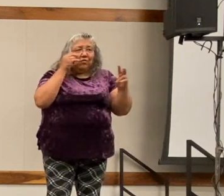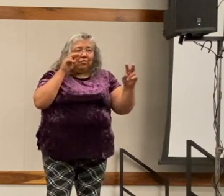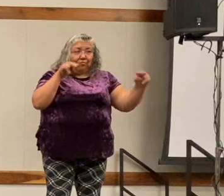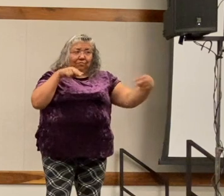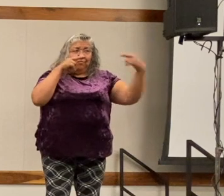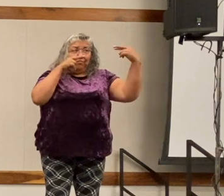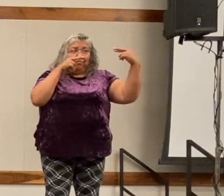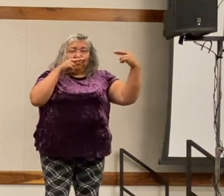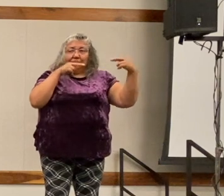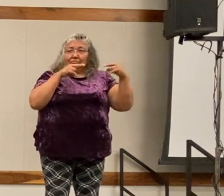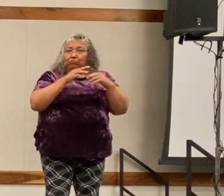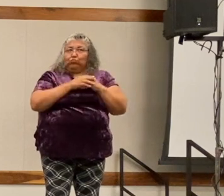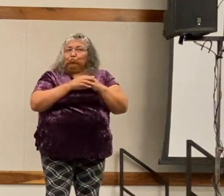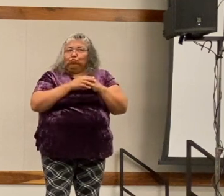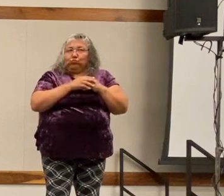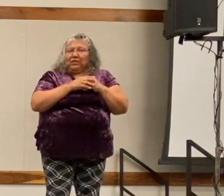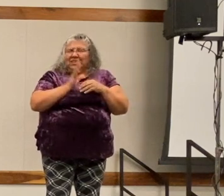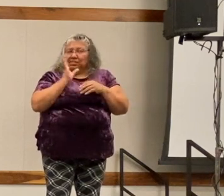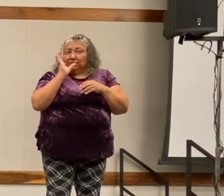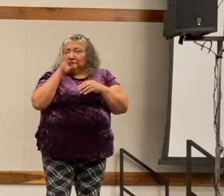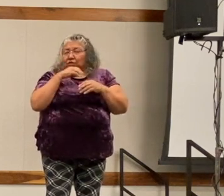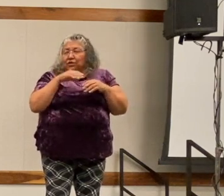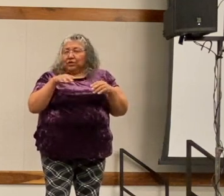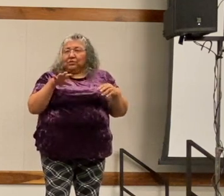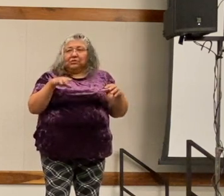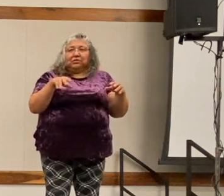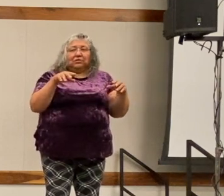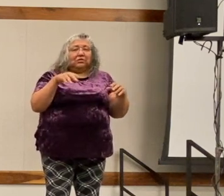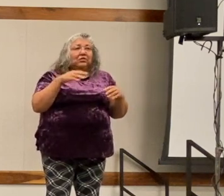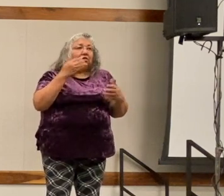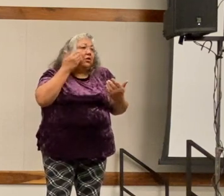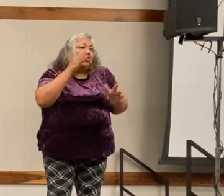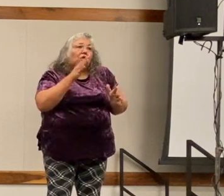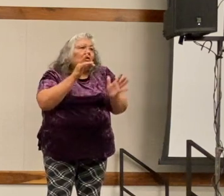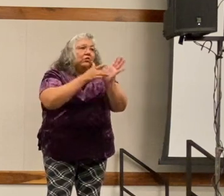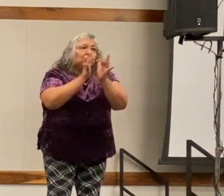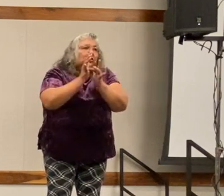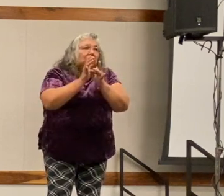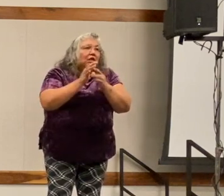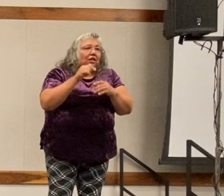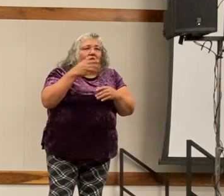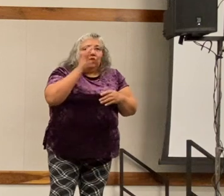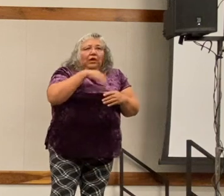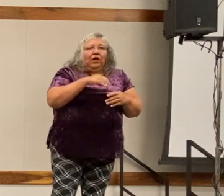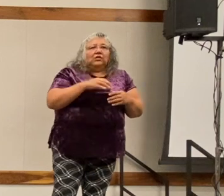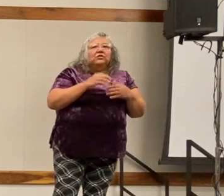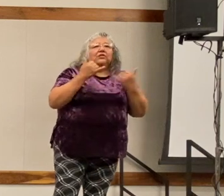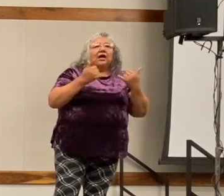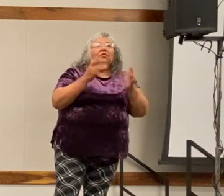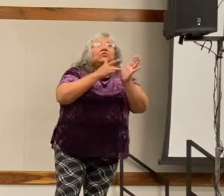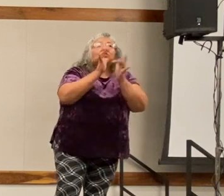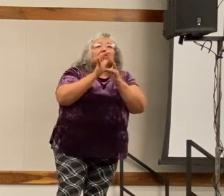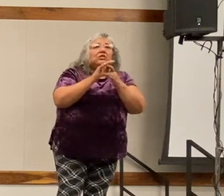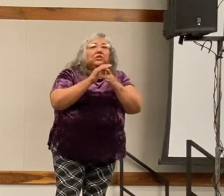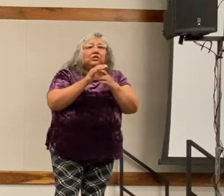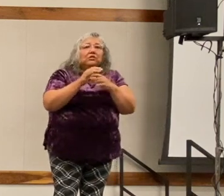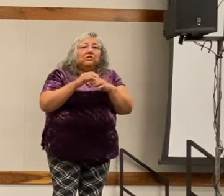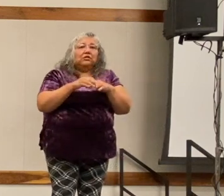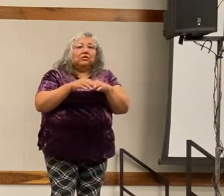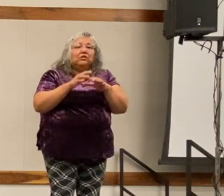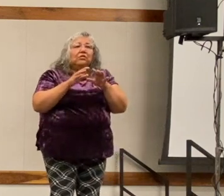with him? This is strange. She doesn't know he's Jesus. This is strange. So Jesus breaks